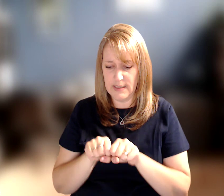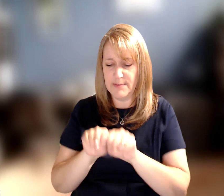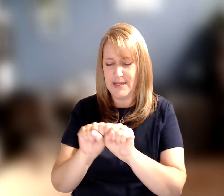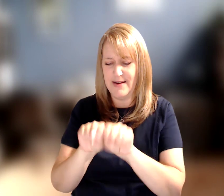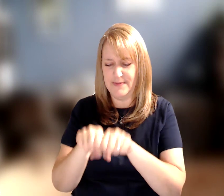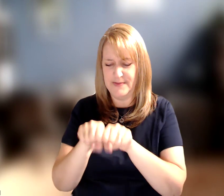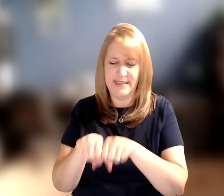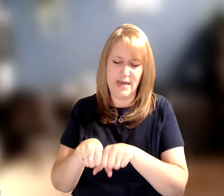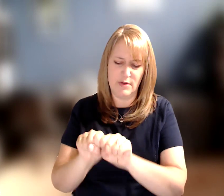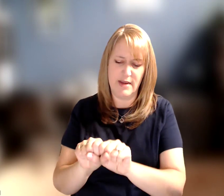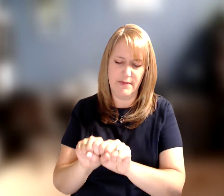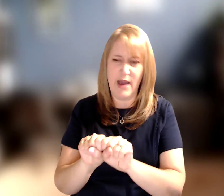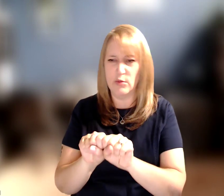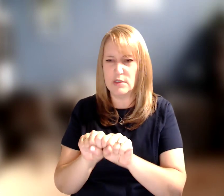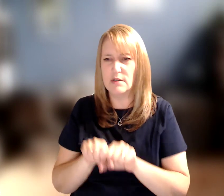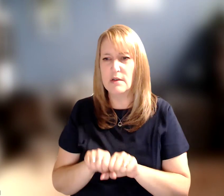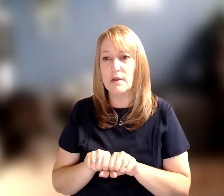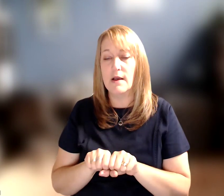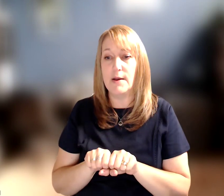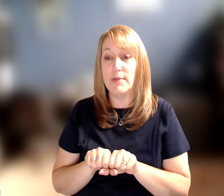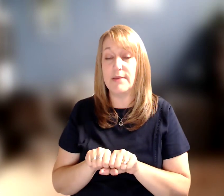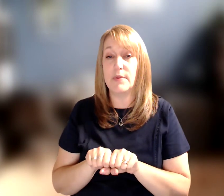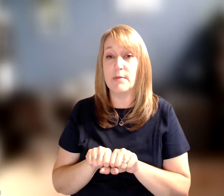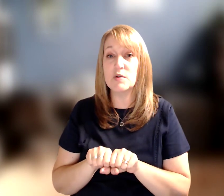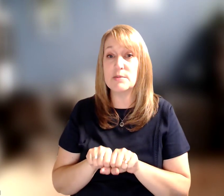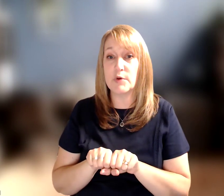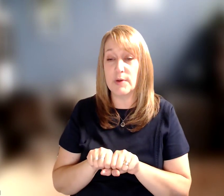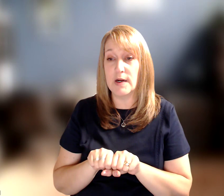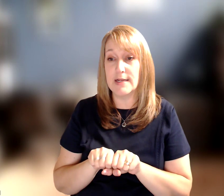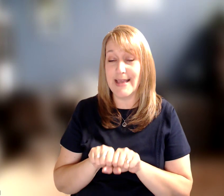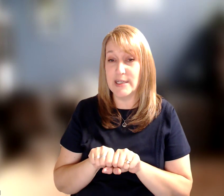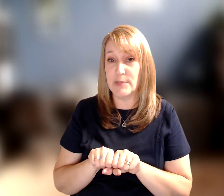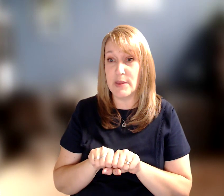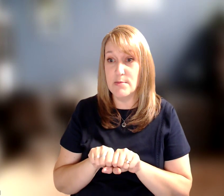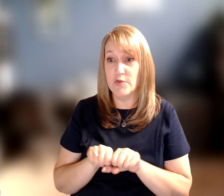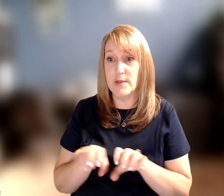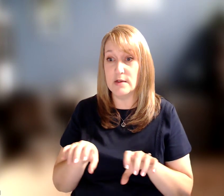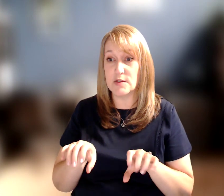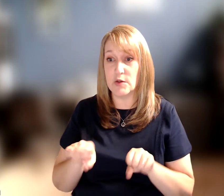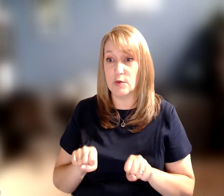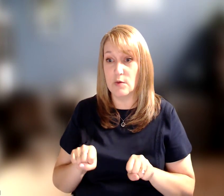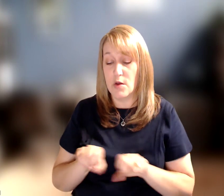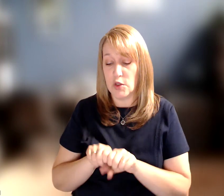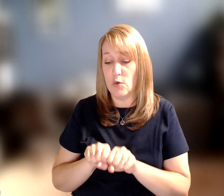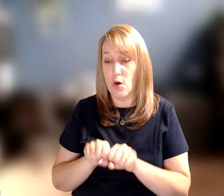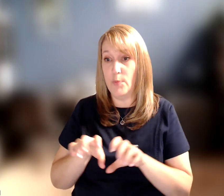They can be kind of down, kind of out. But the most important part is the hand shape and the movement. So you open